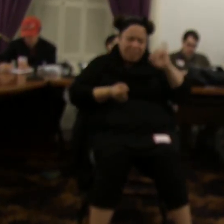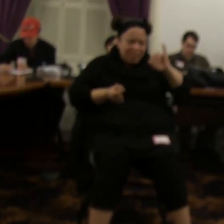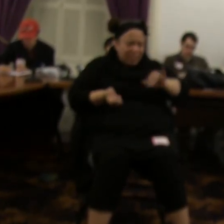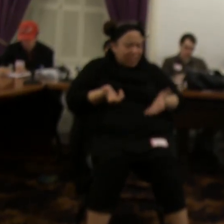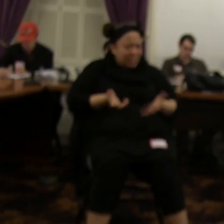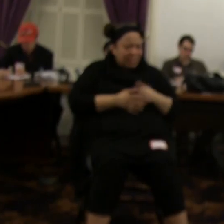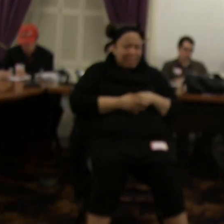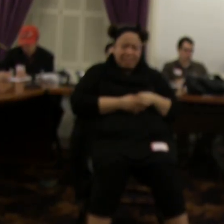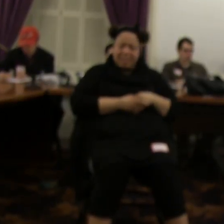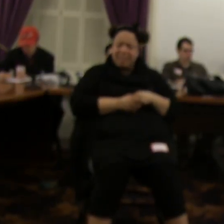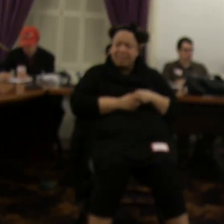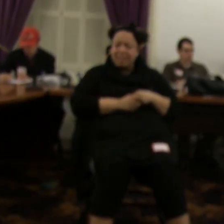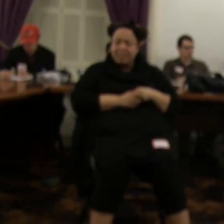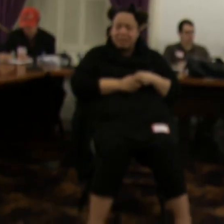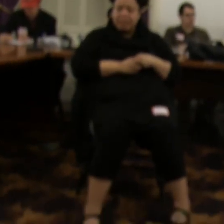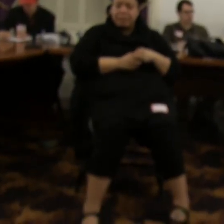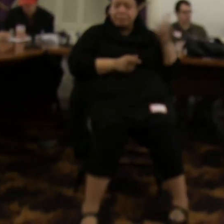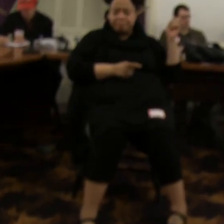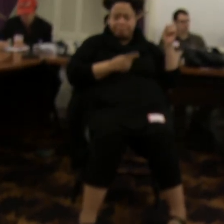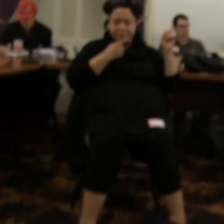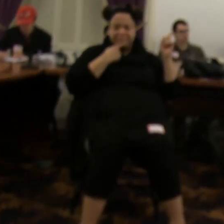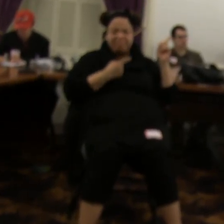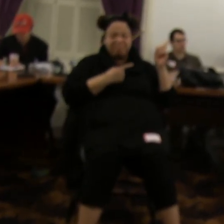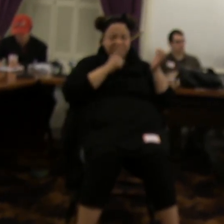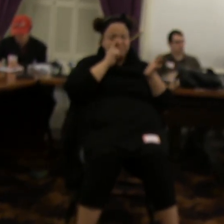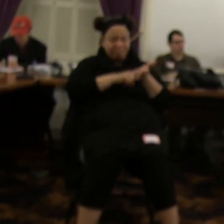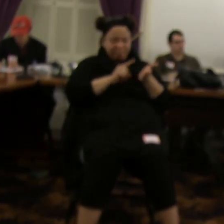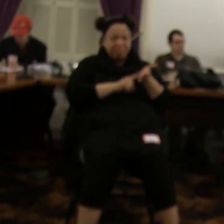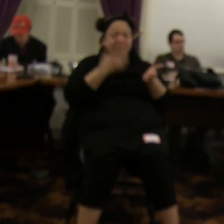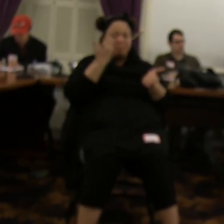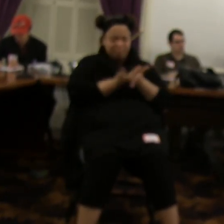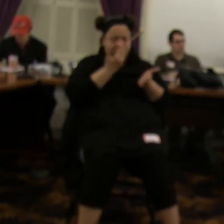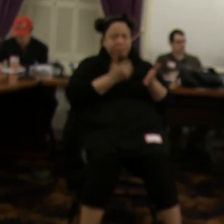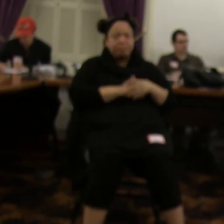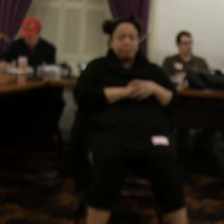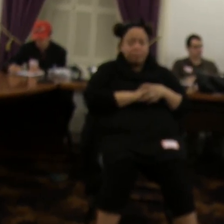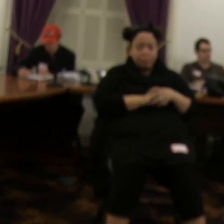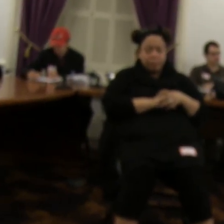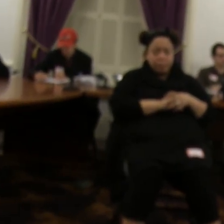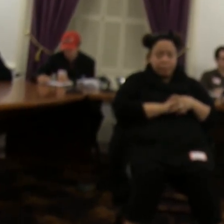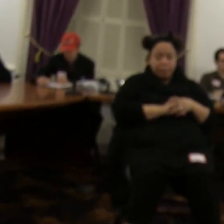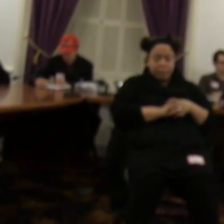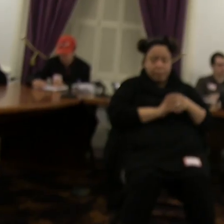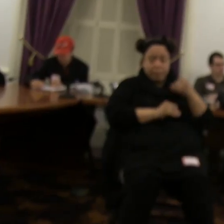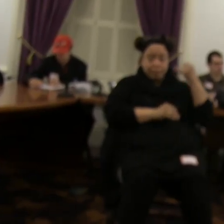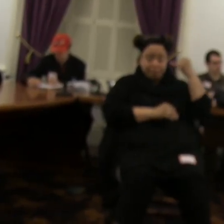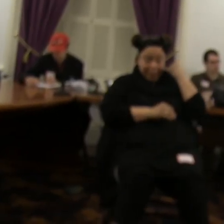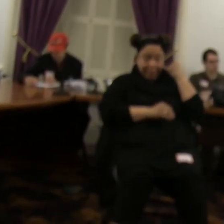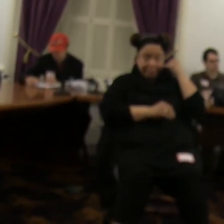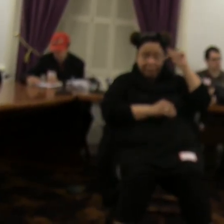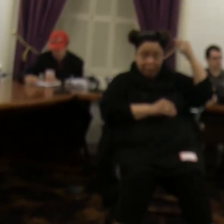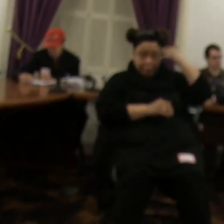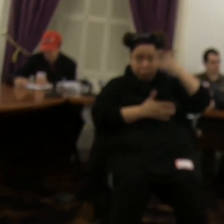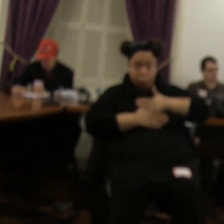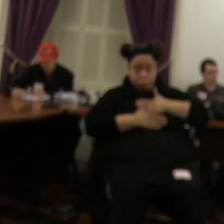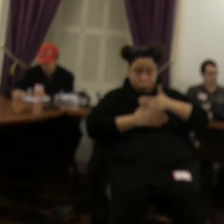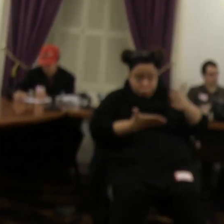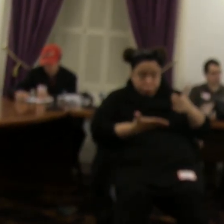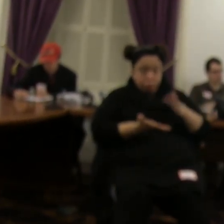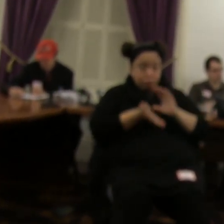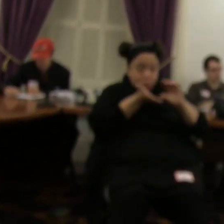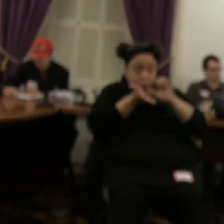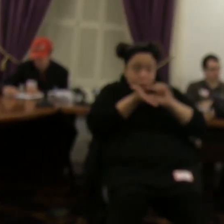right now to keep your health better. Yes. That's one thing that people have found,